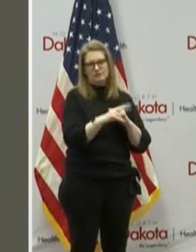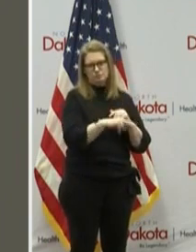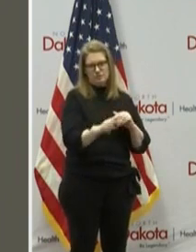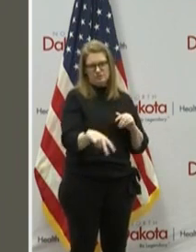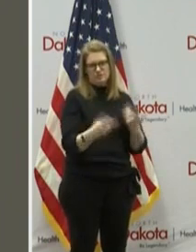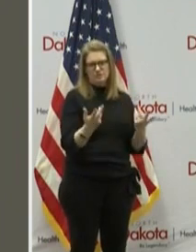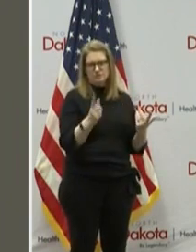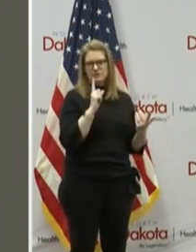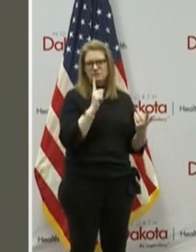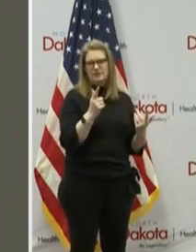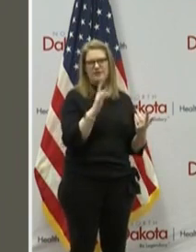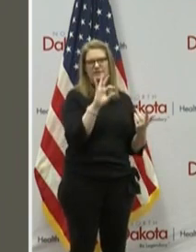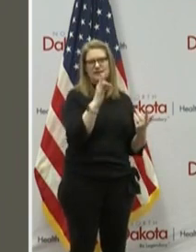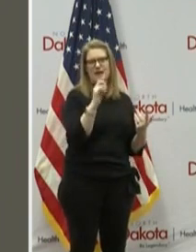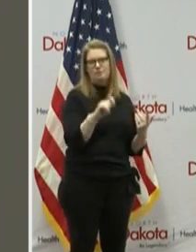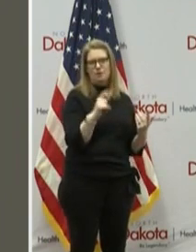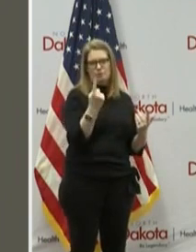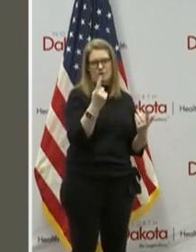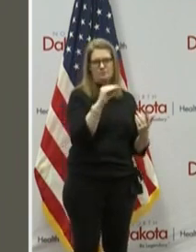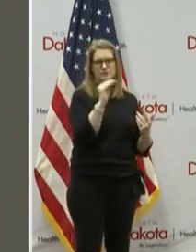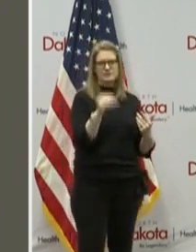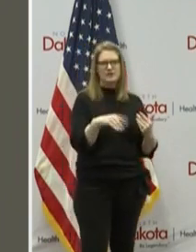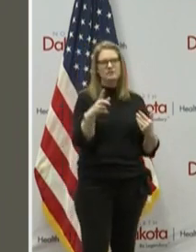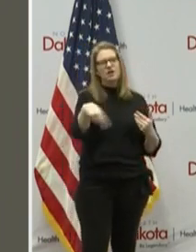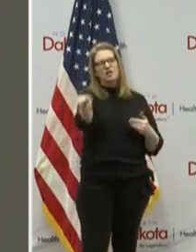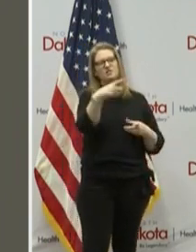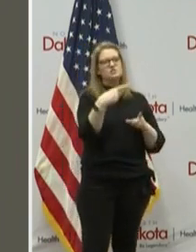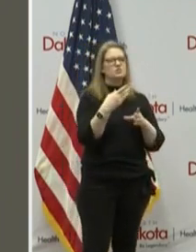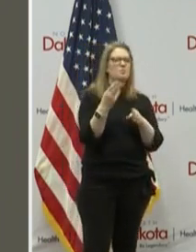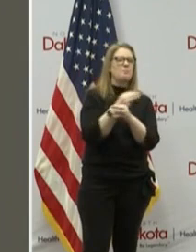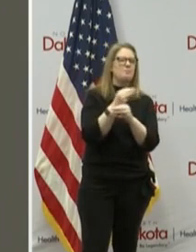that 9.1% for the math majors in the room.